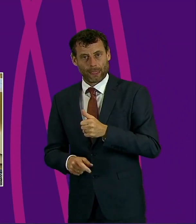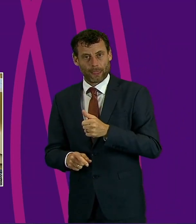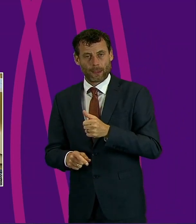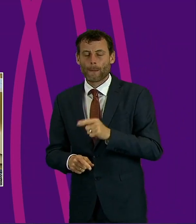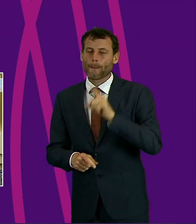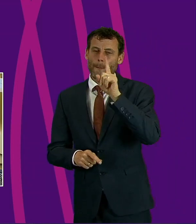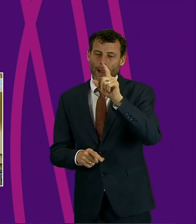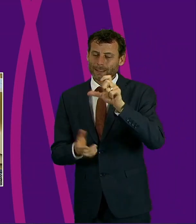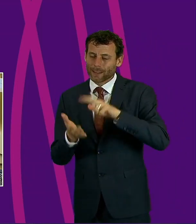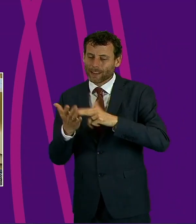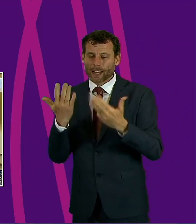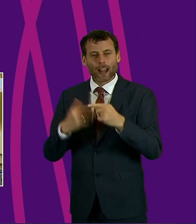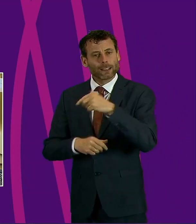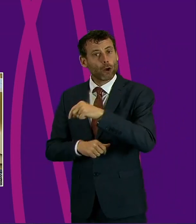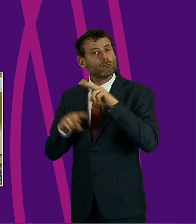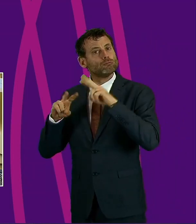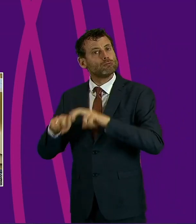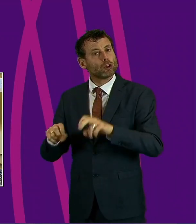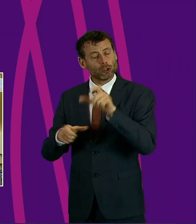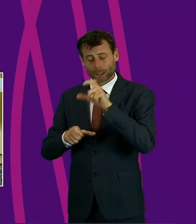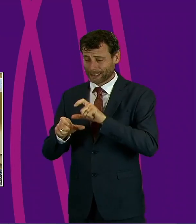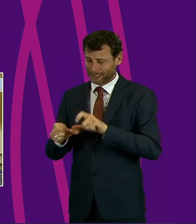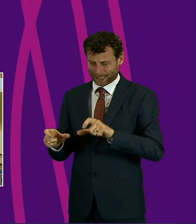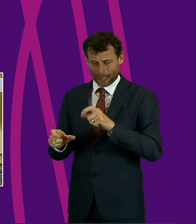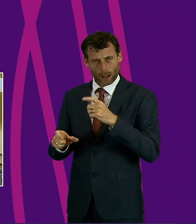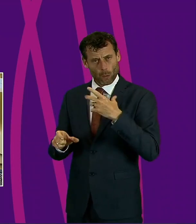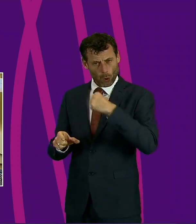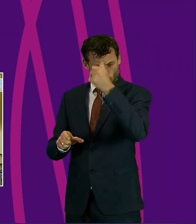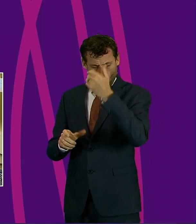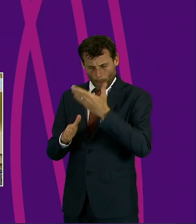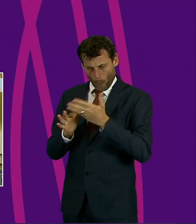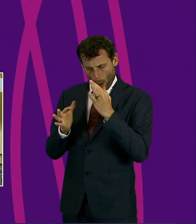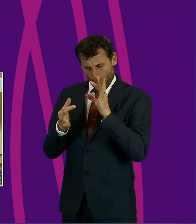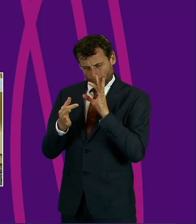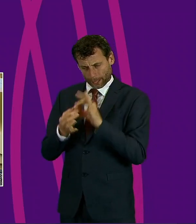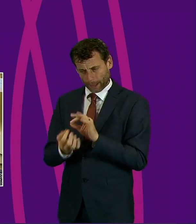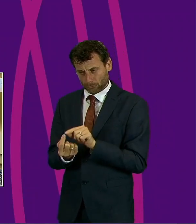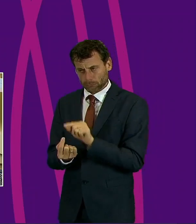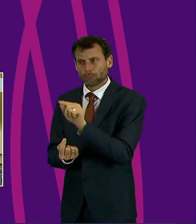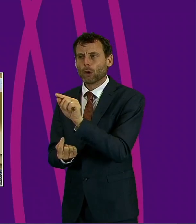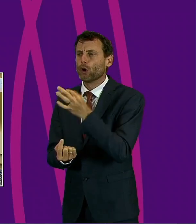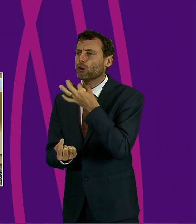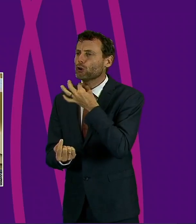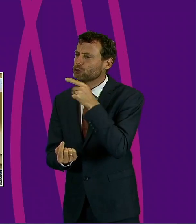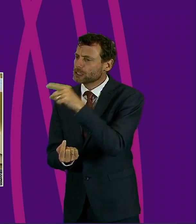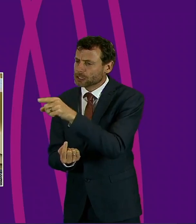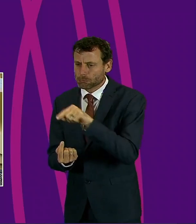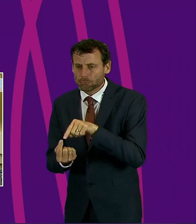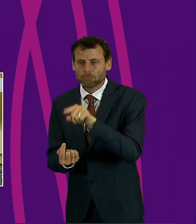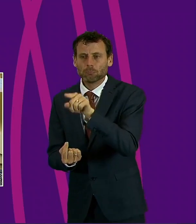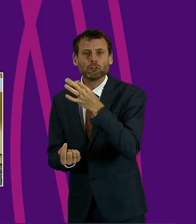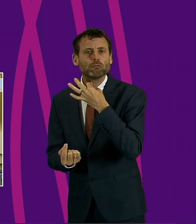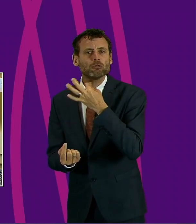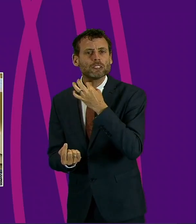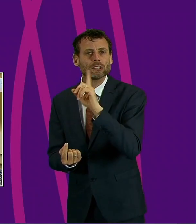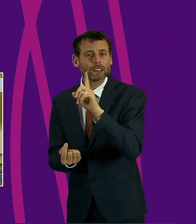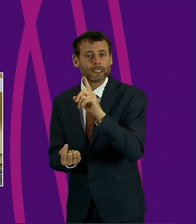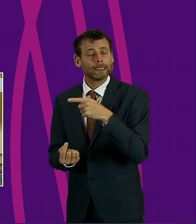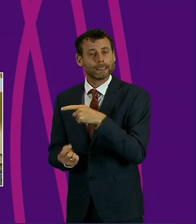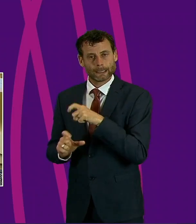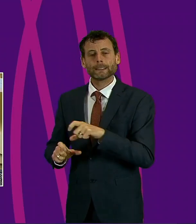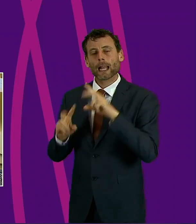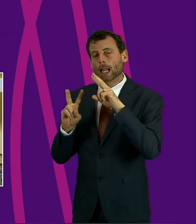particular virus, and what the other risk factors are is one of the aspects of our knowledge about it that is continuing to develop. But